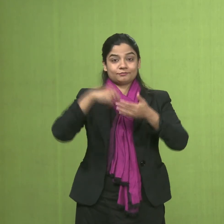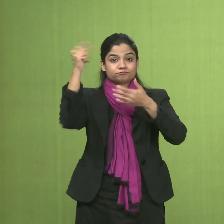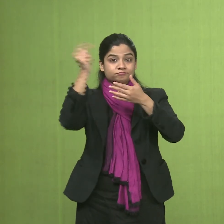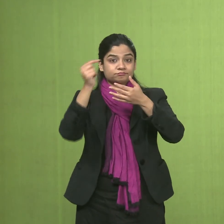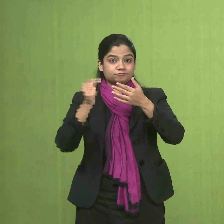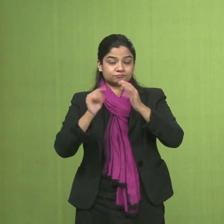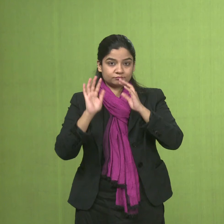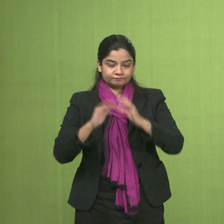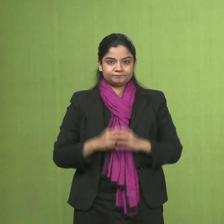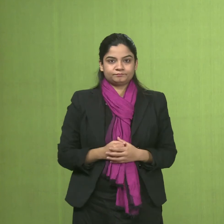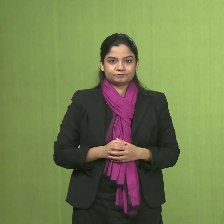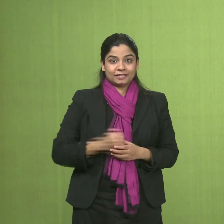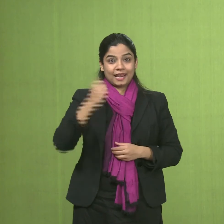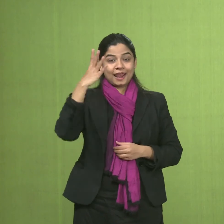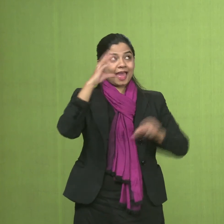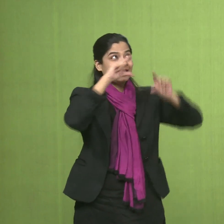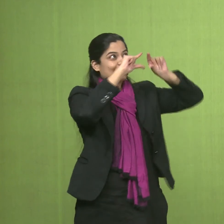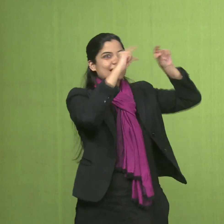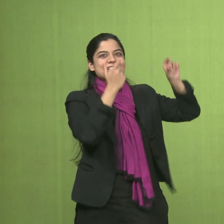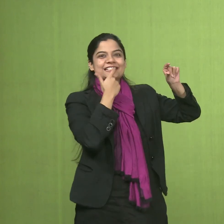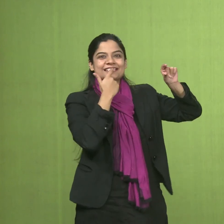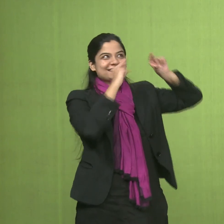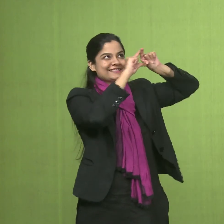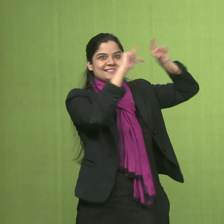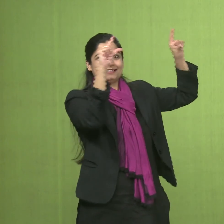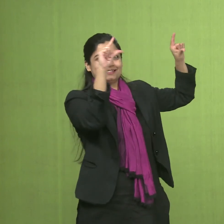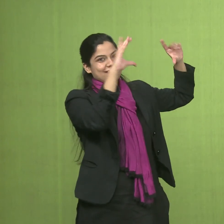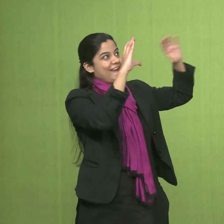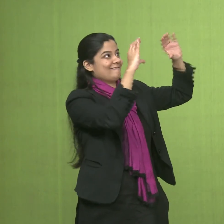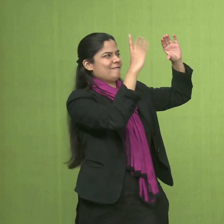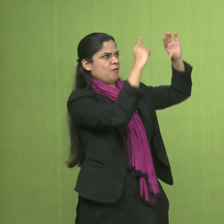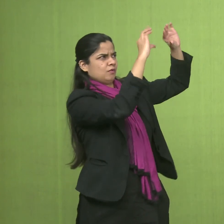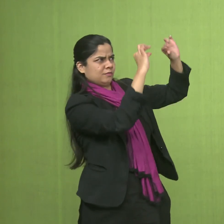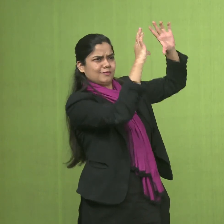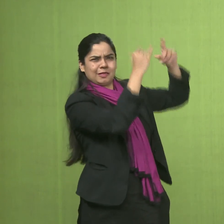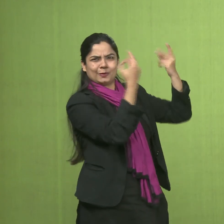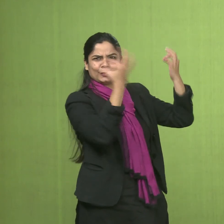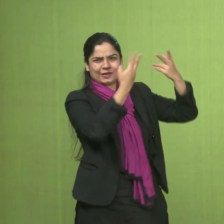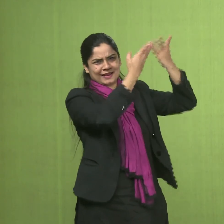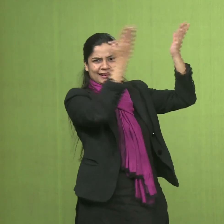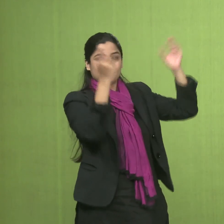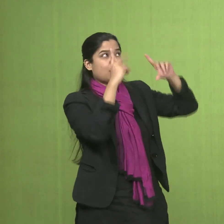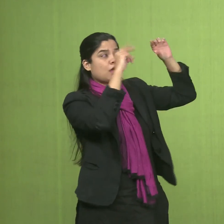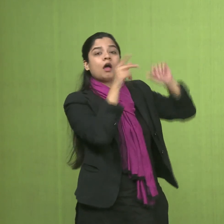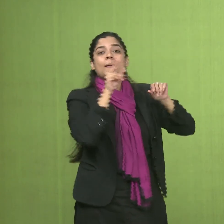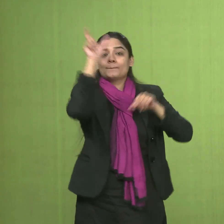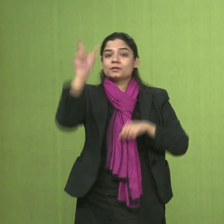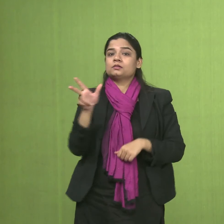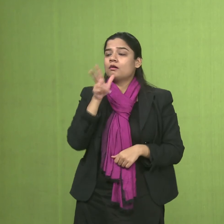To save electricity, you can also use low voltage tube lights. You can go for them, you can ask